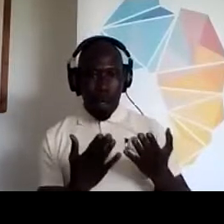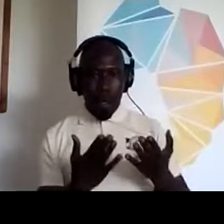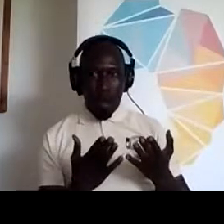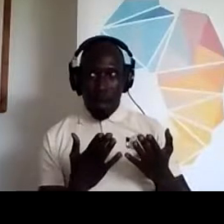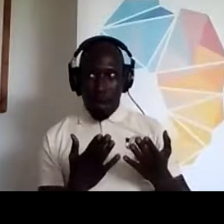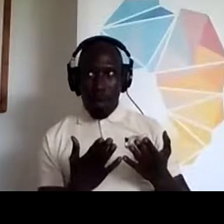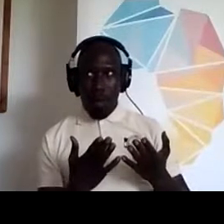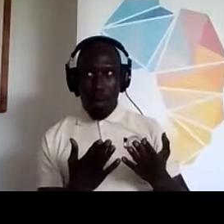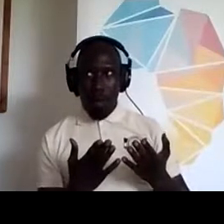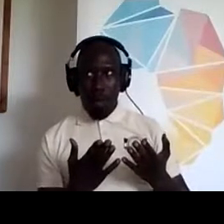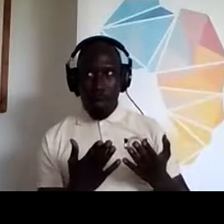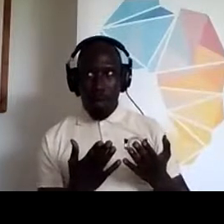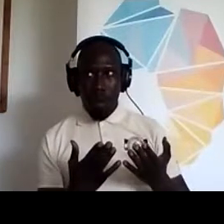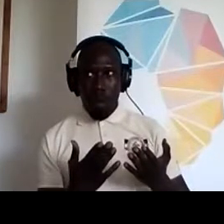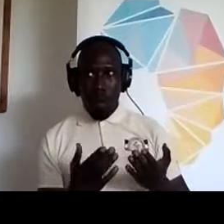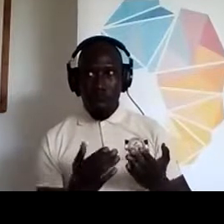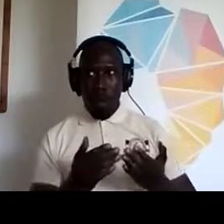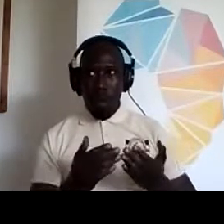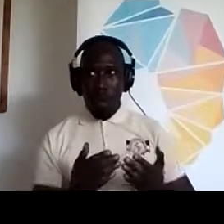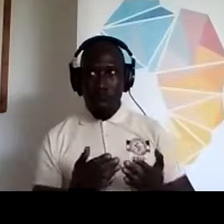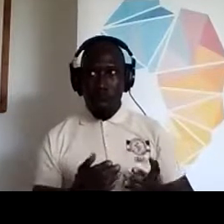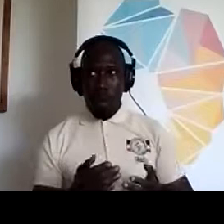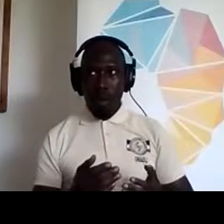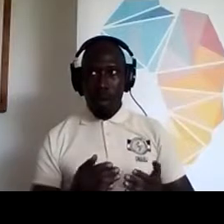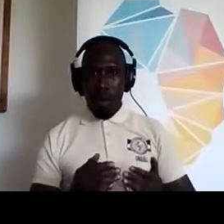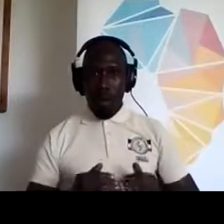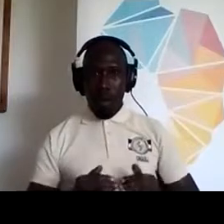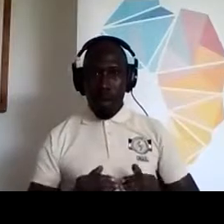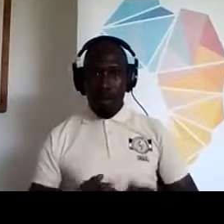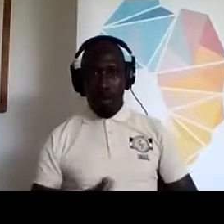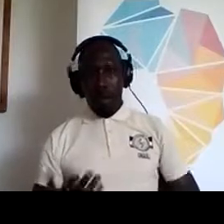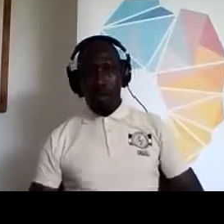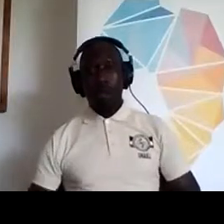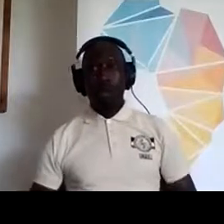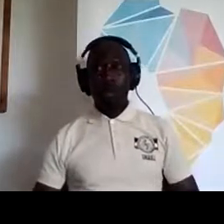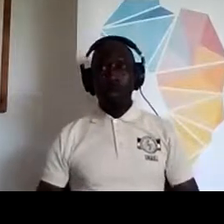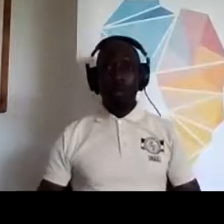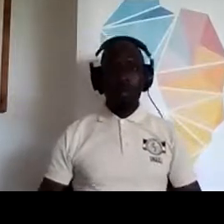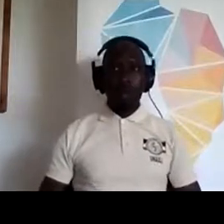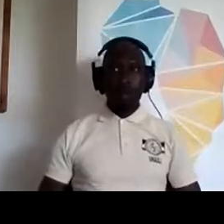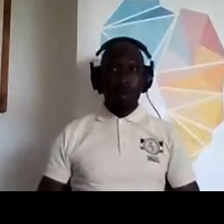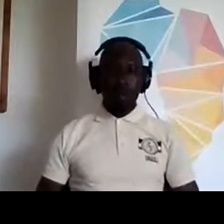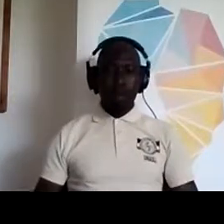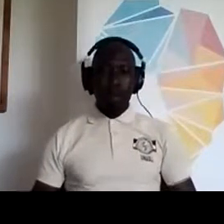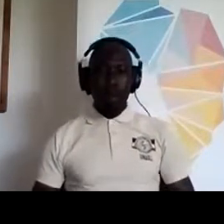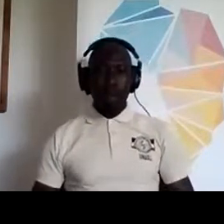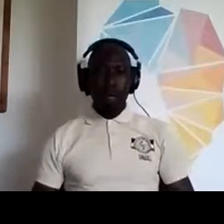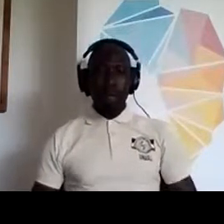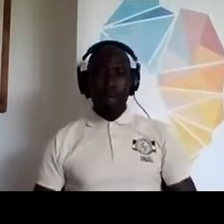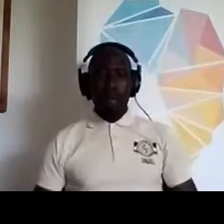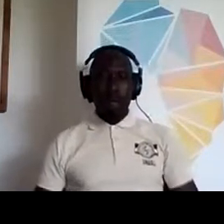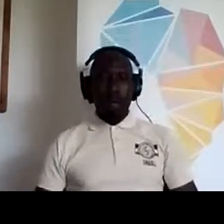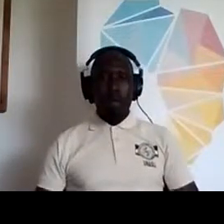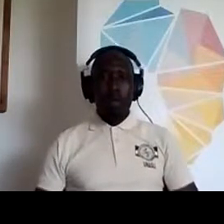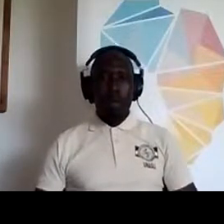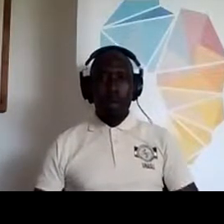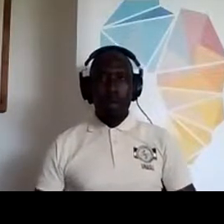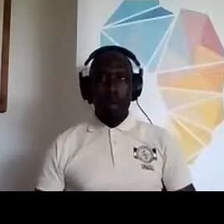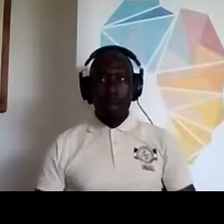whom I'm borrowing his voice because I use sign language. Thank you very